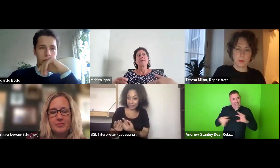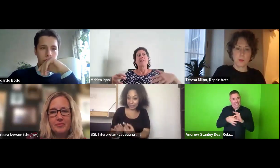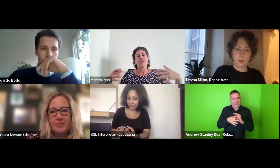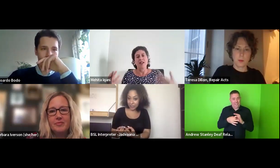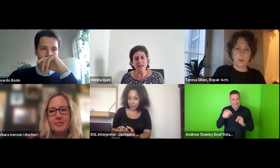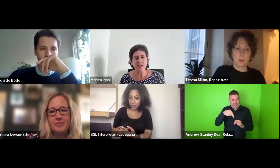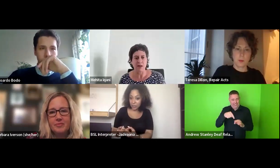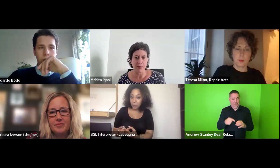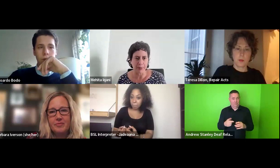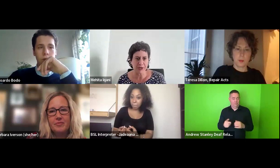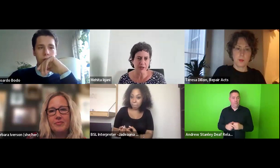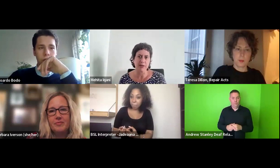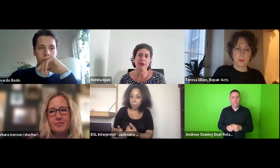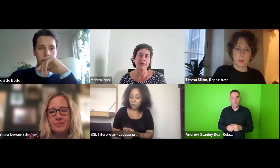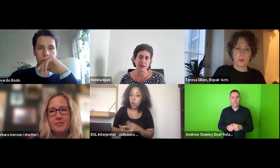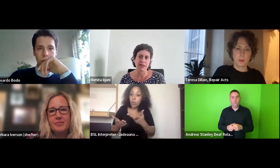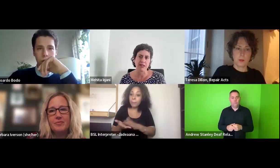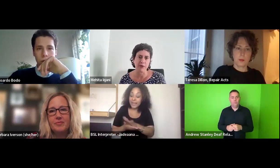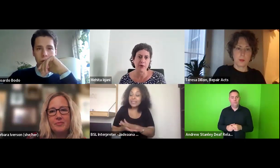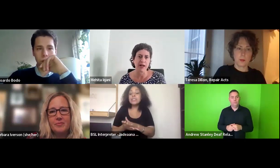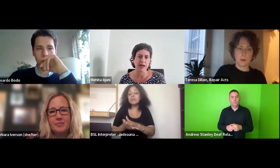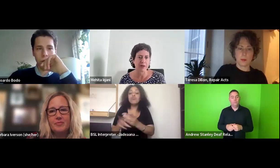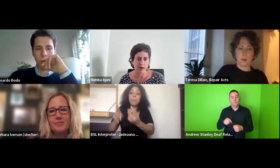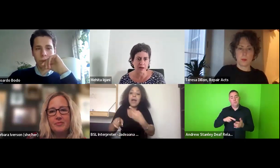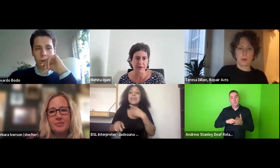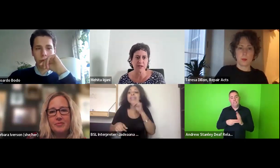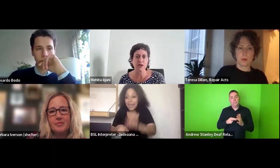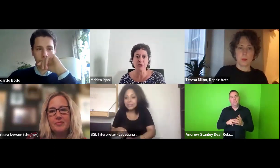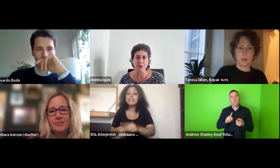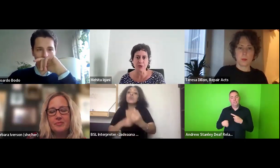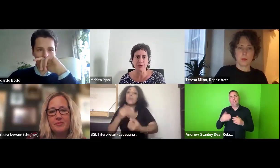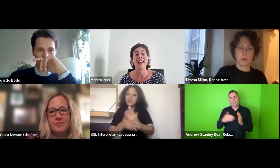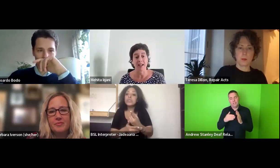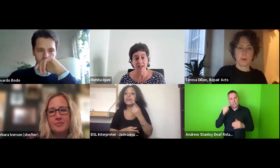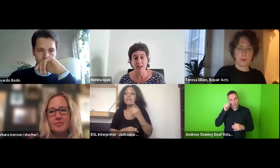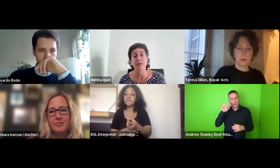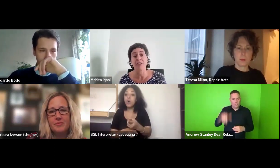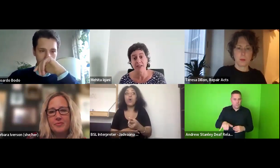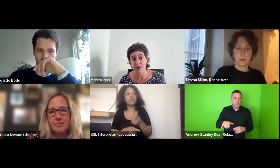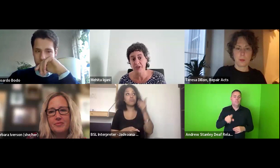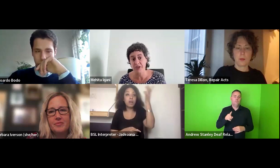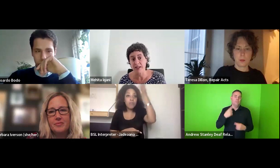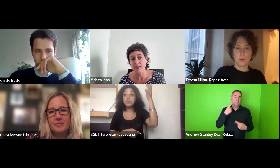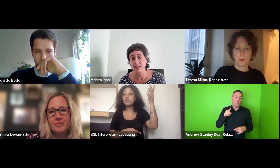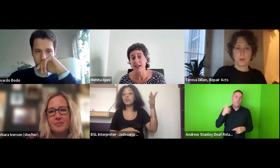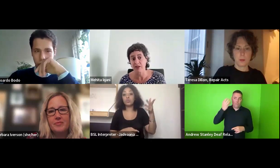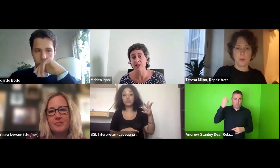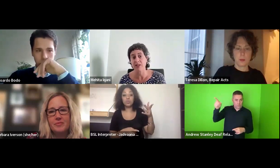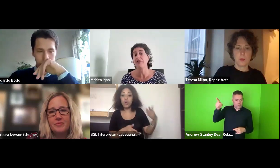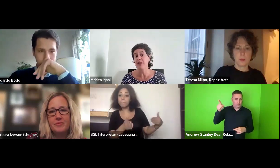Like, there is the opportunity and the possibility for African governments to act on this